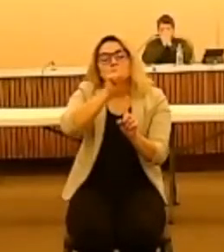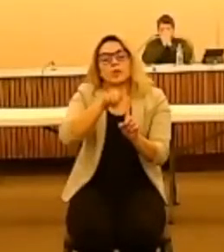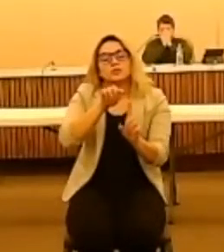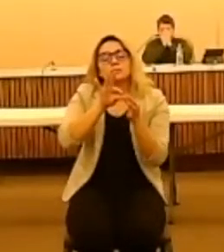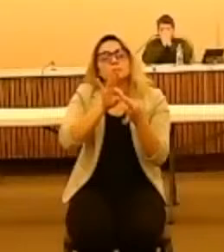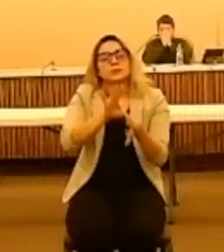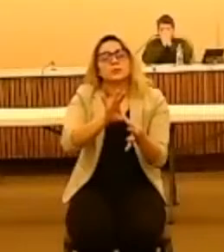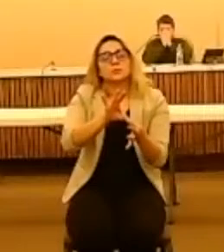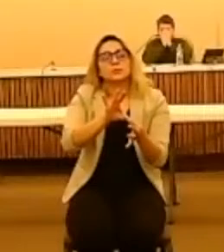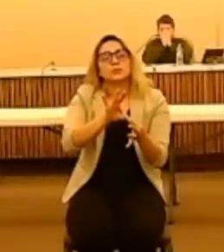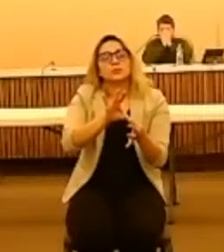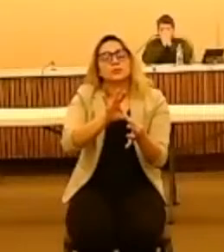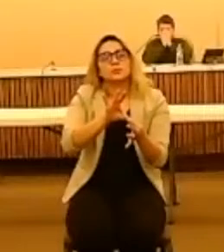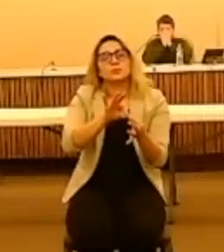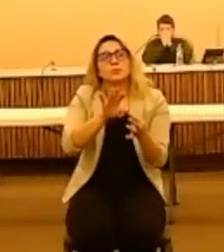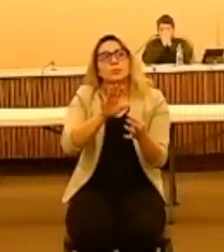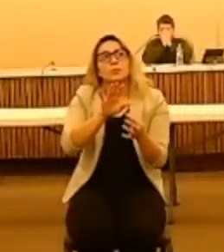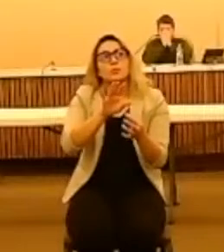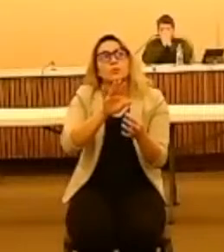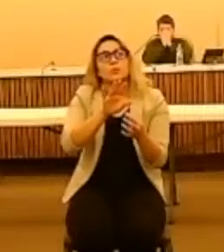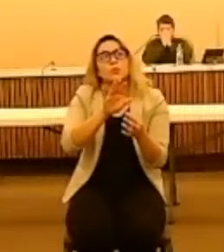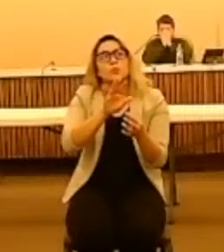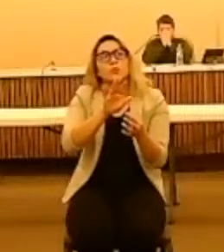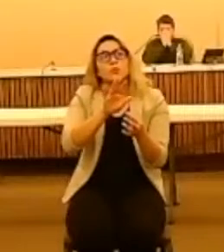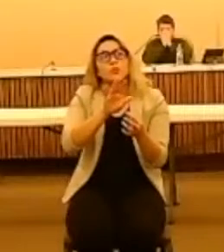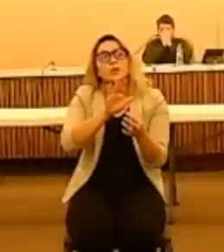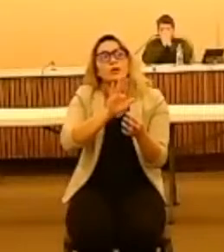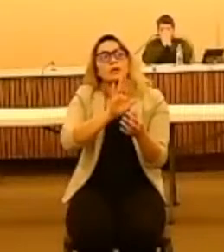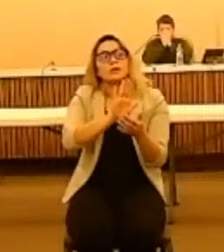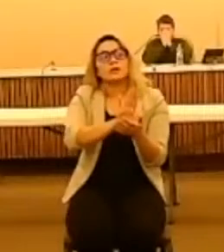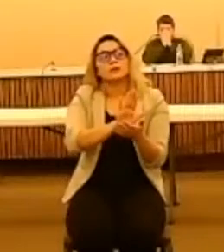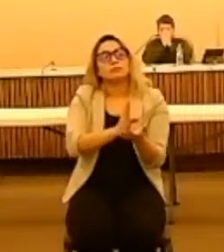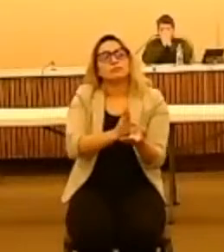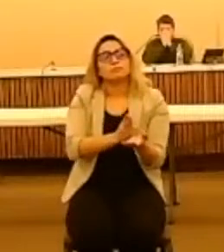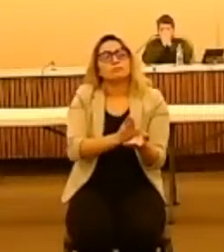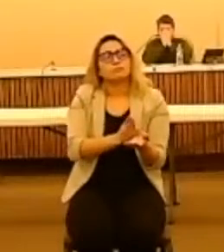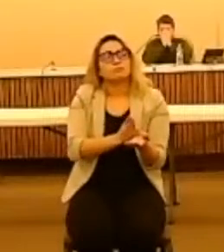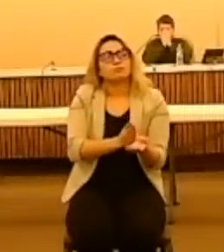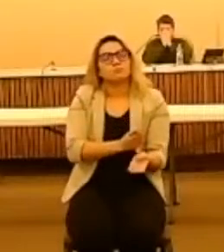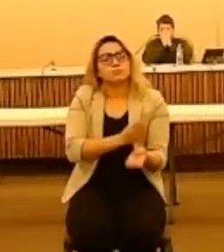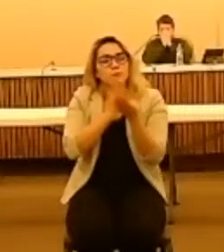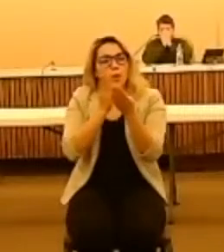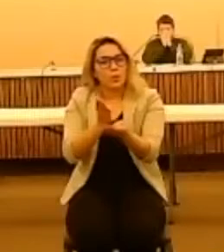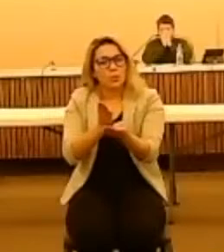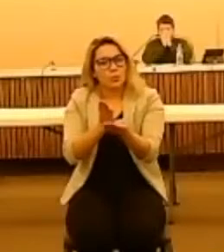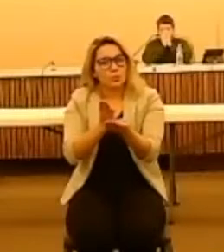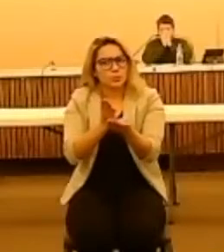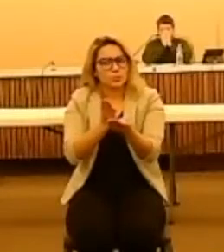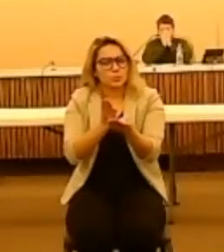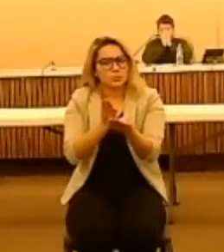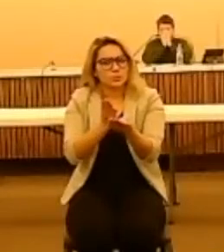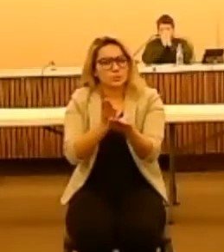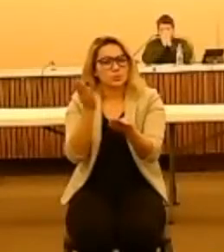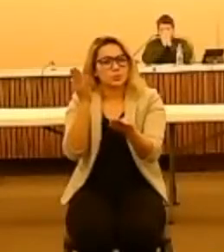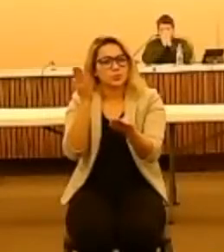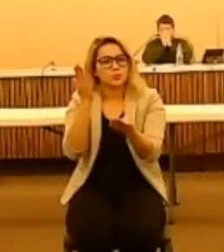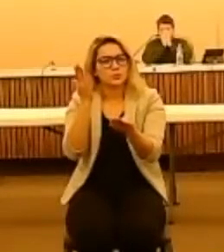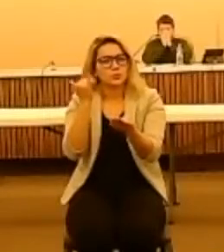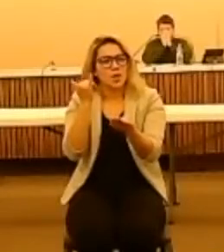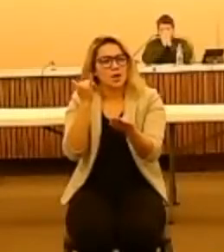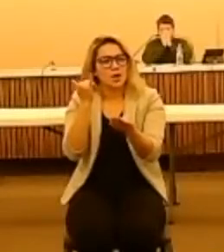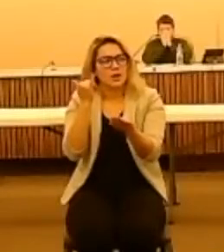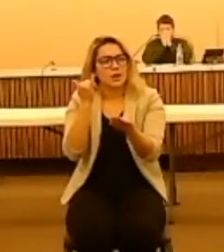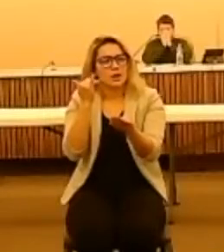the proposal. Why now is the push to get the further setback